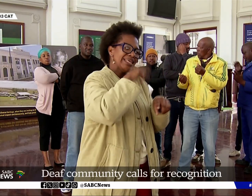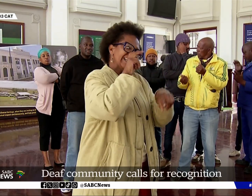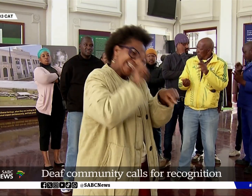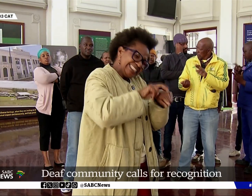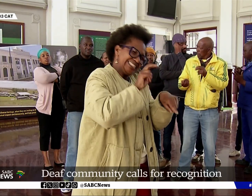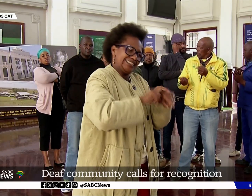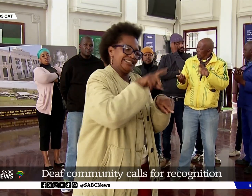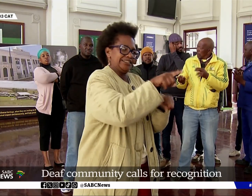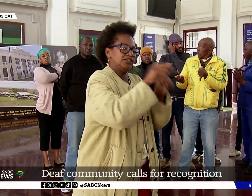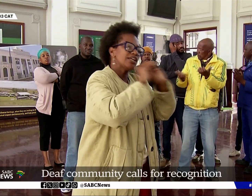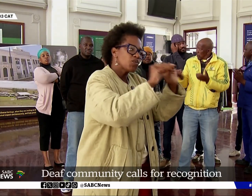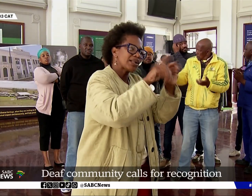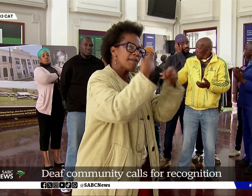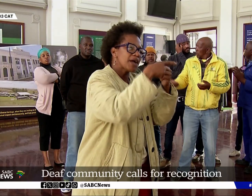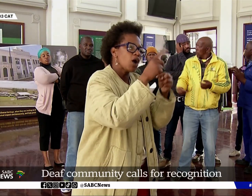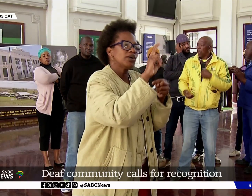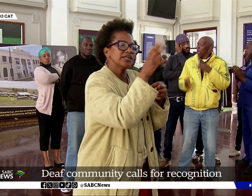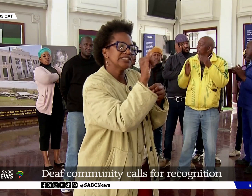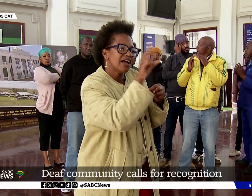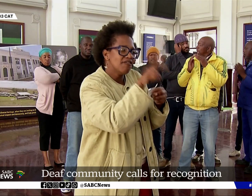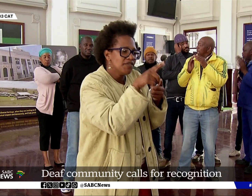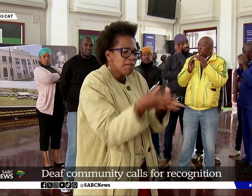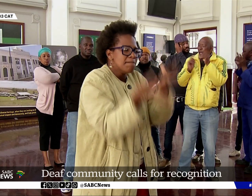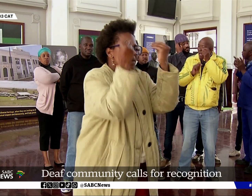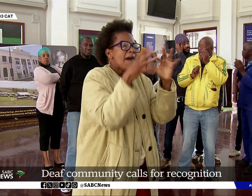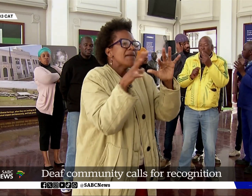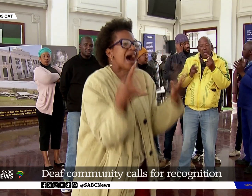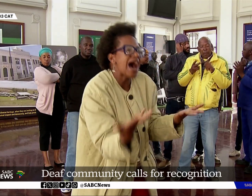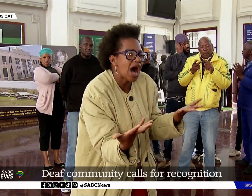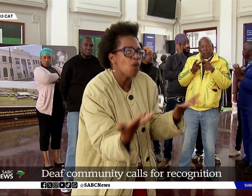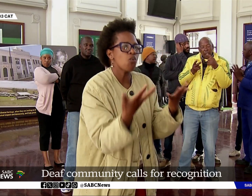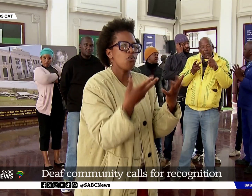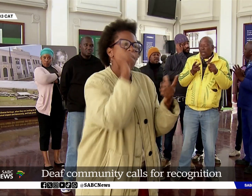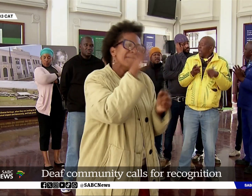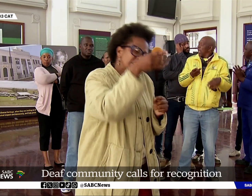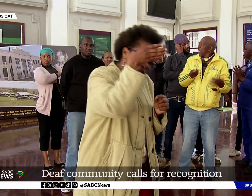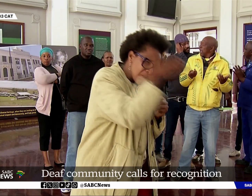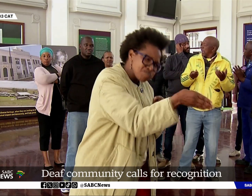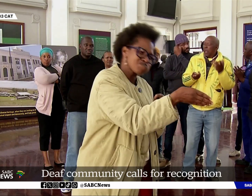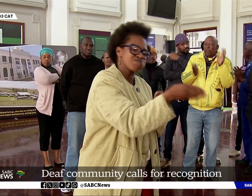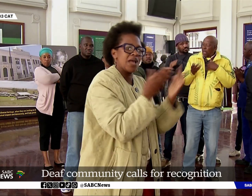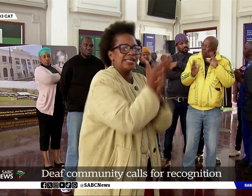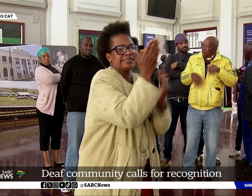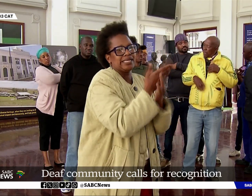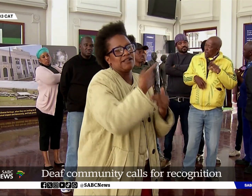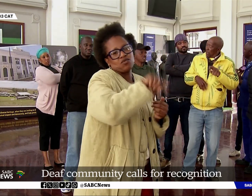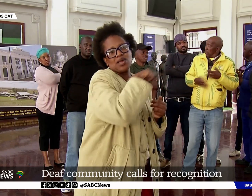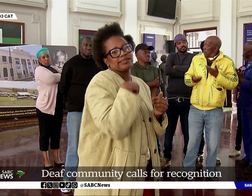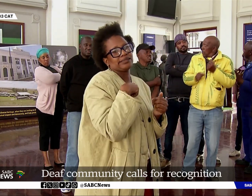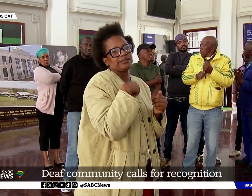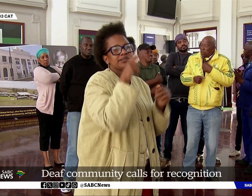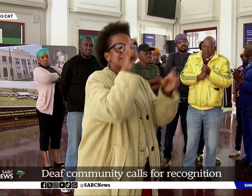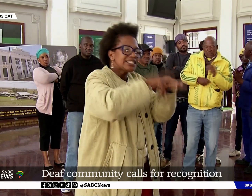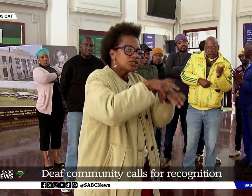have this information and this awareness. Because we want to know the history, the basics. How do we